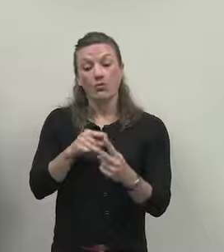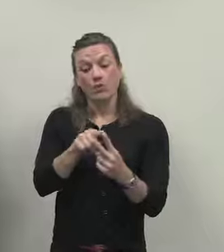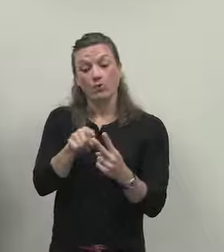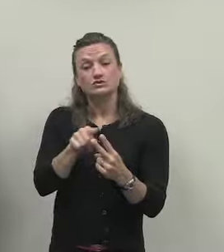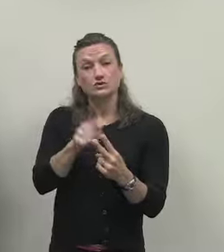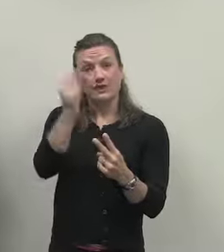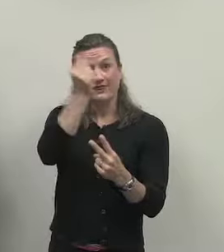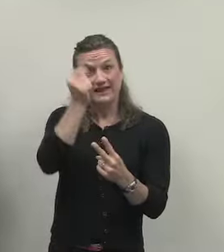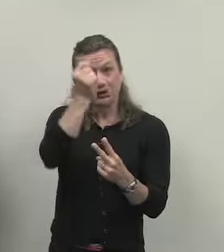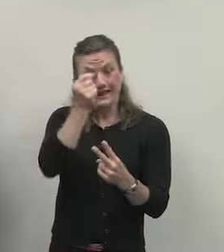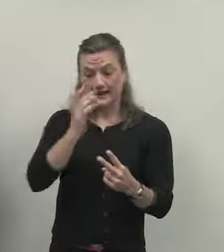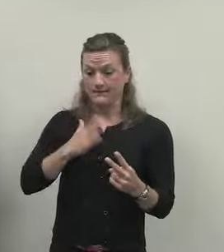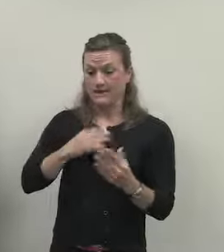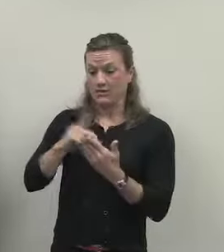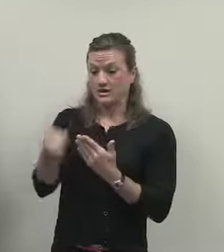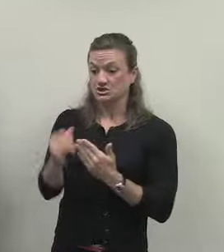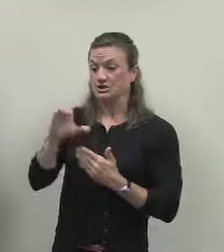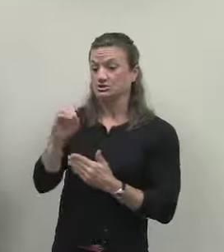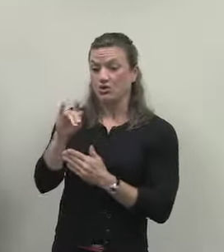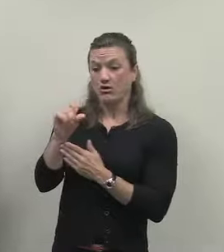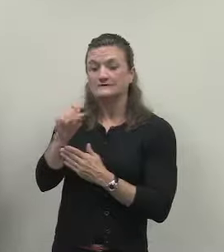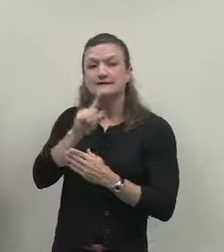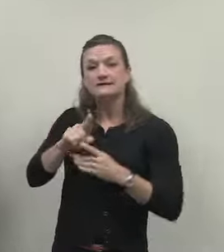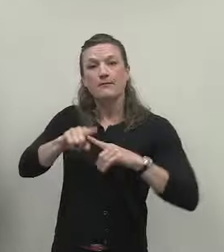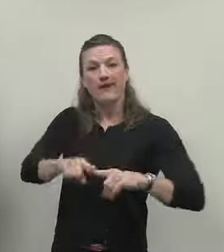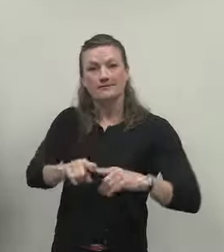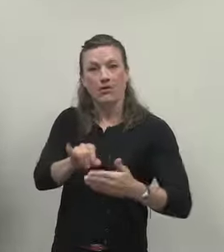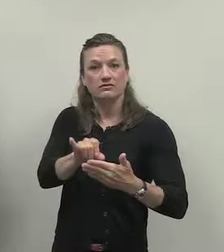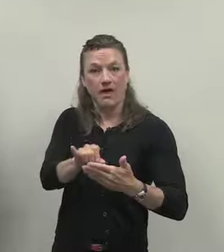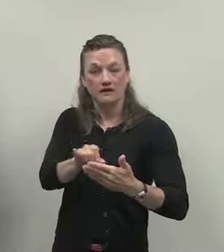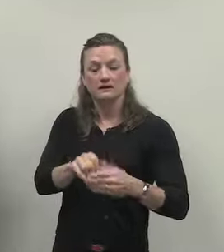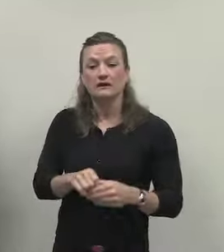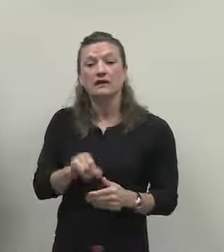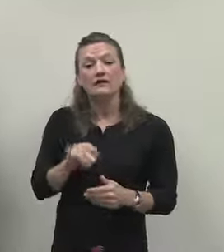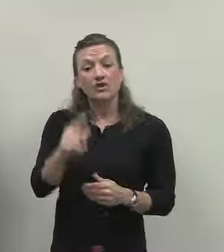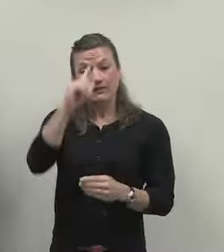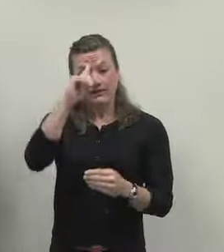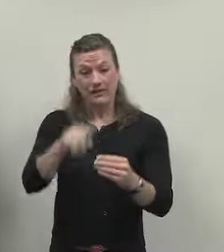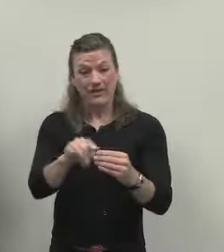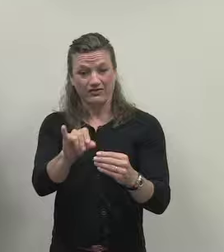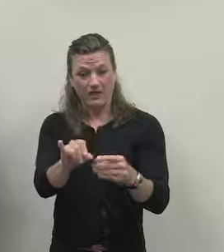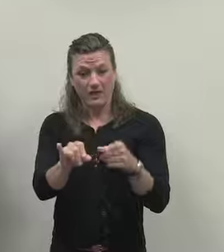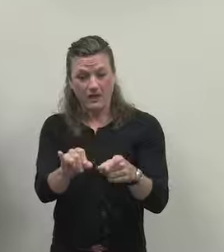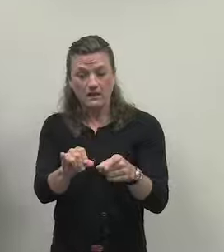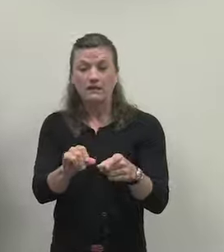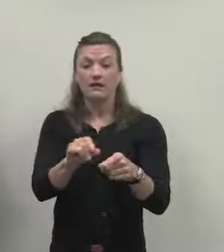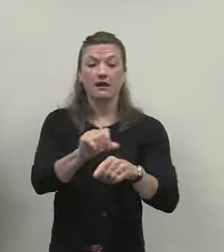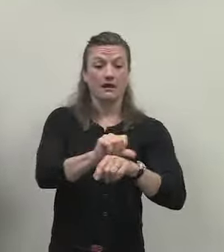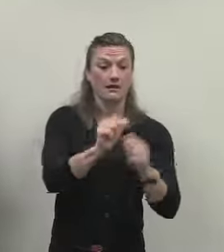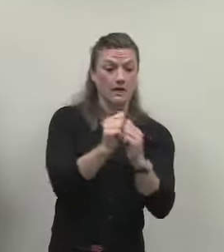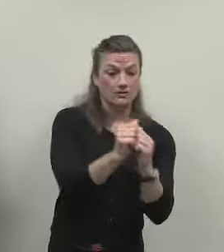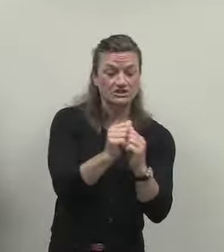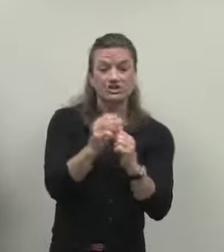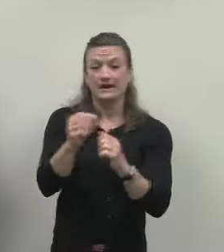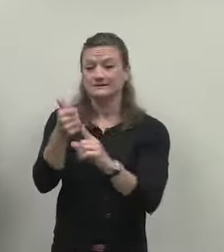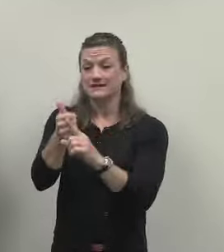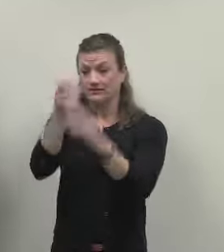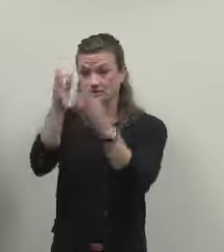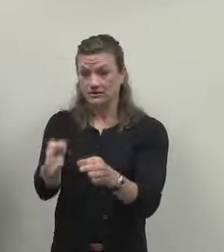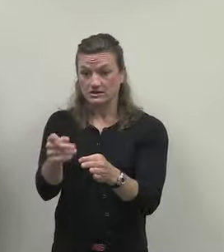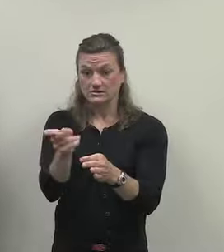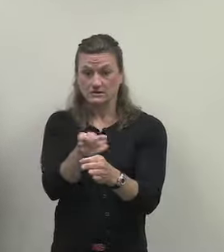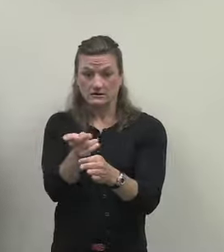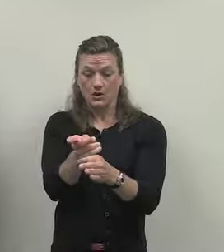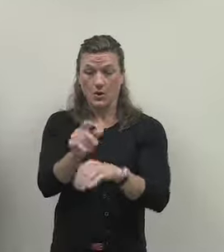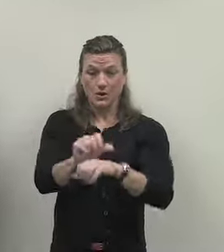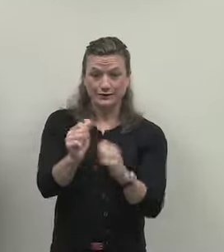that Circles is based on. And then if you think about that, if you have collaboration and self-determination,